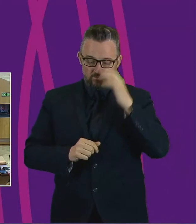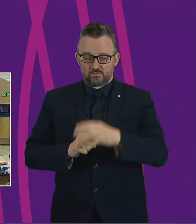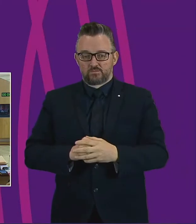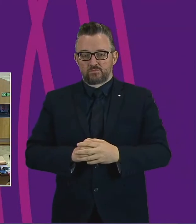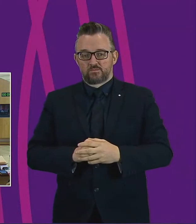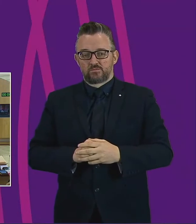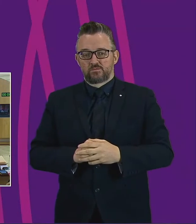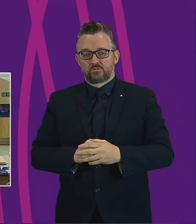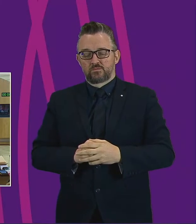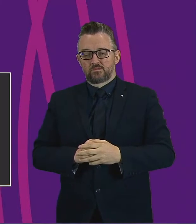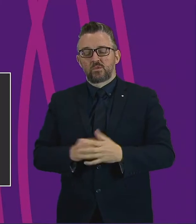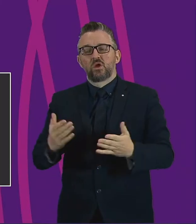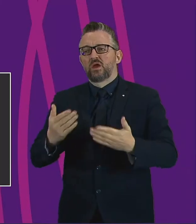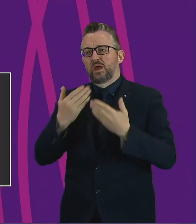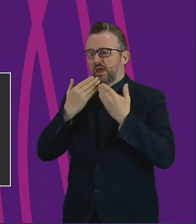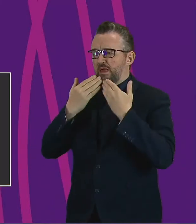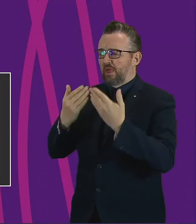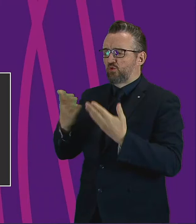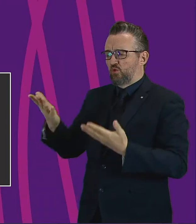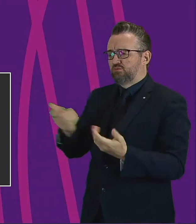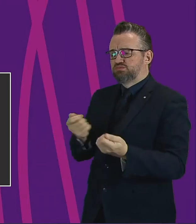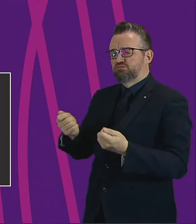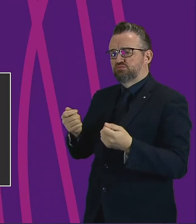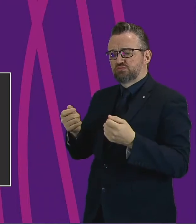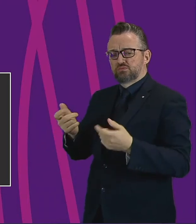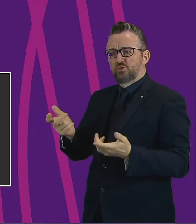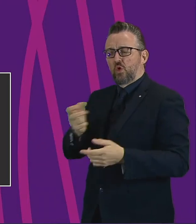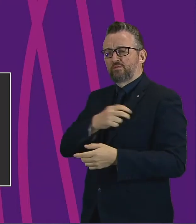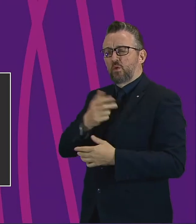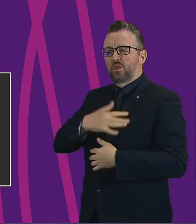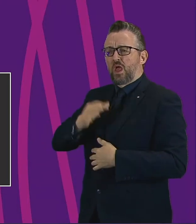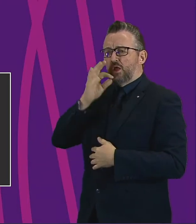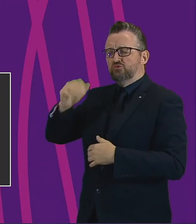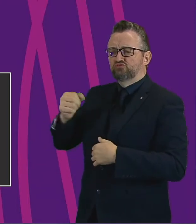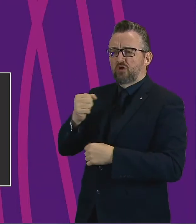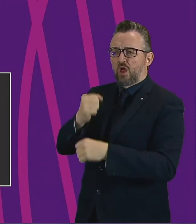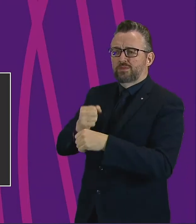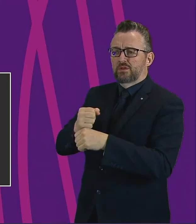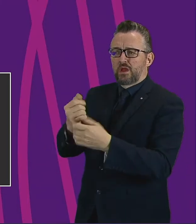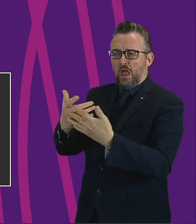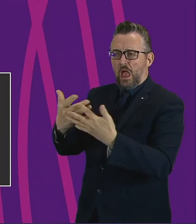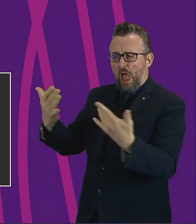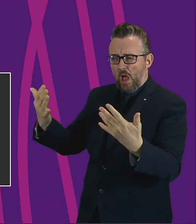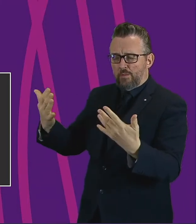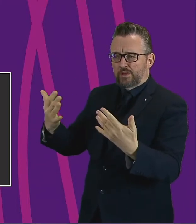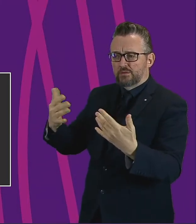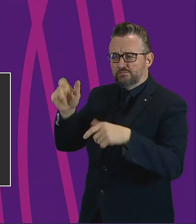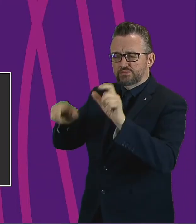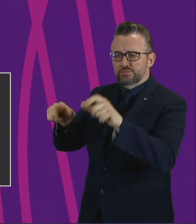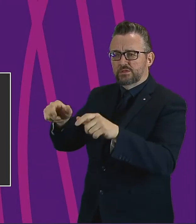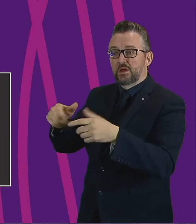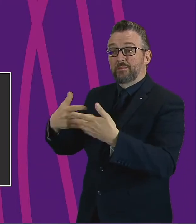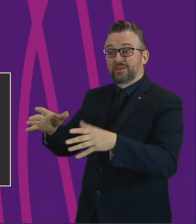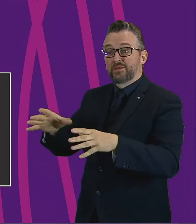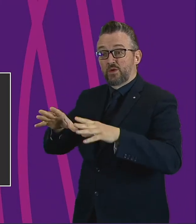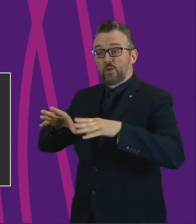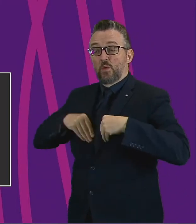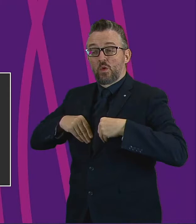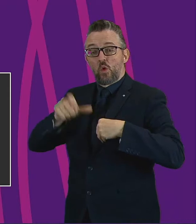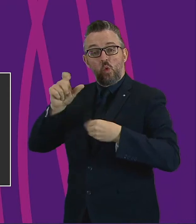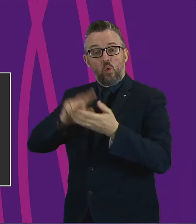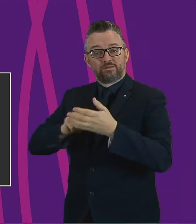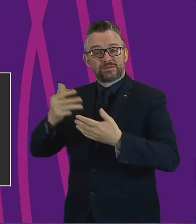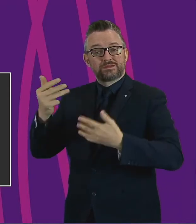Thank you, Presiding Officer. To ask the Scottish Government how many people have died after contracting